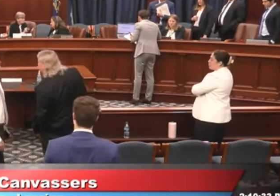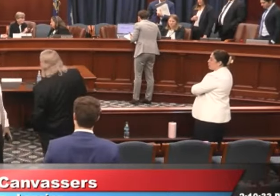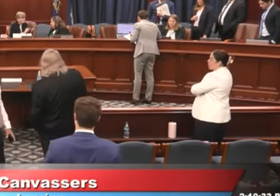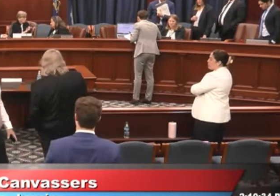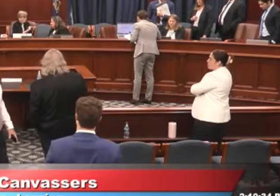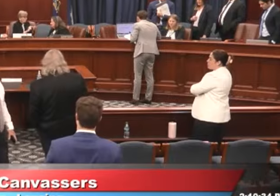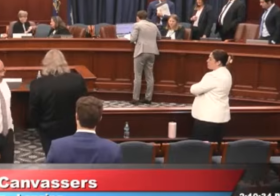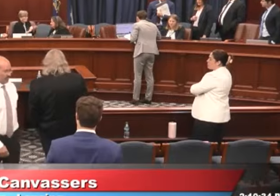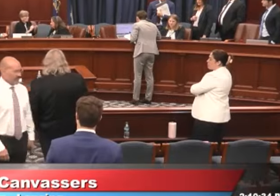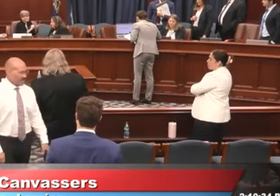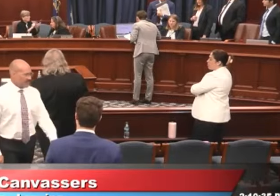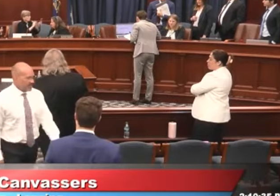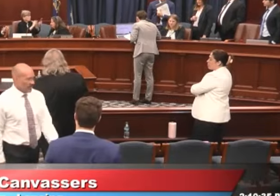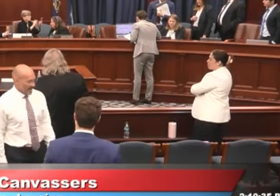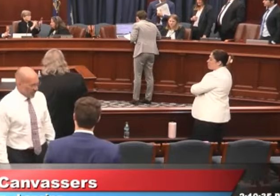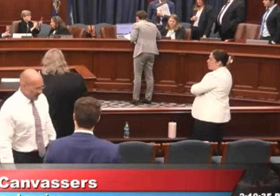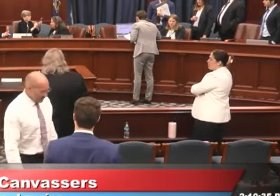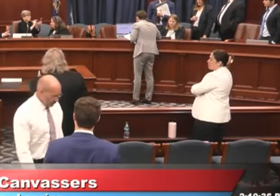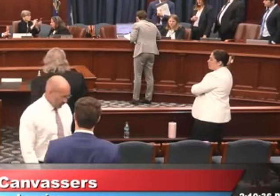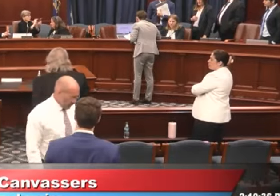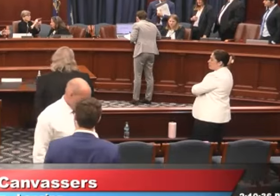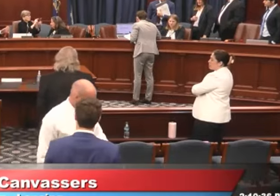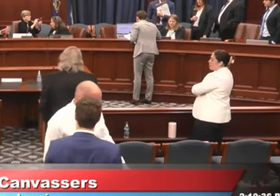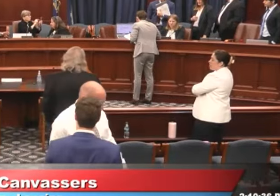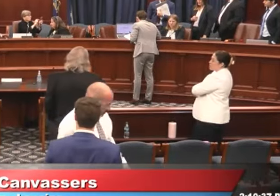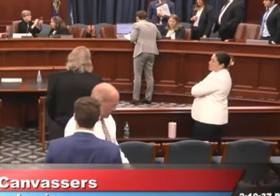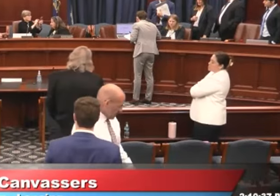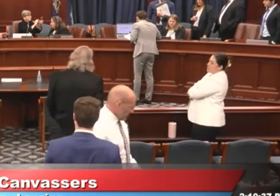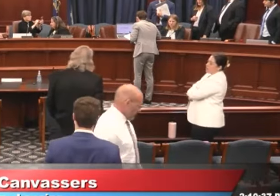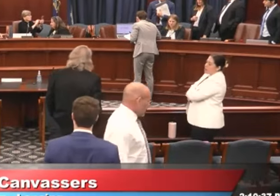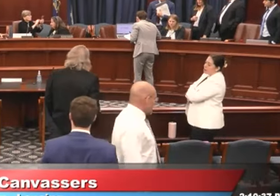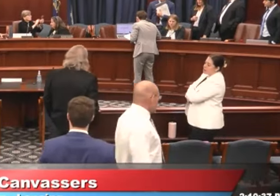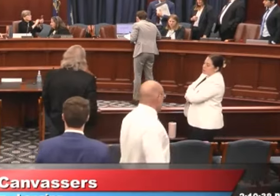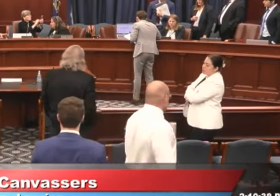I'm not, that's just what was provided. I'm not guaranteeing.